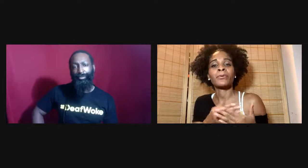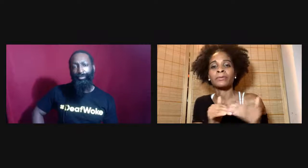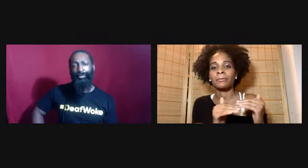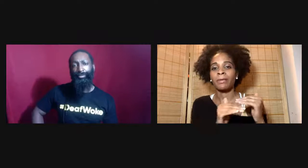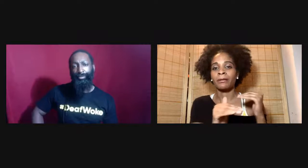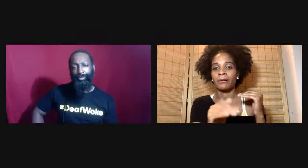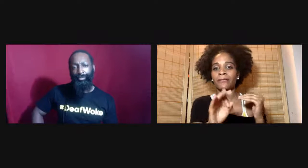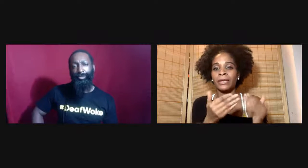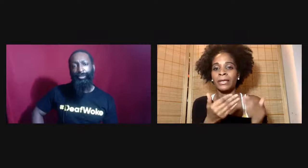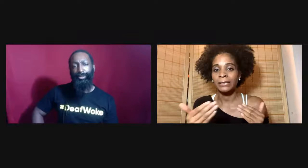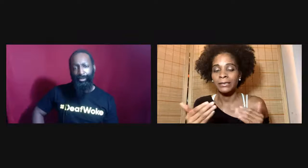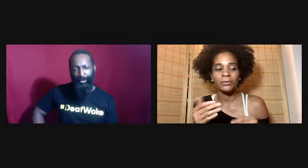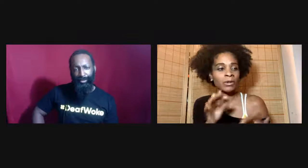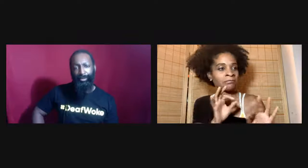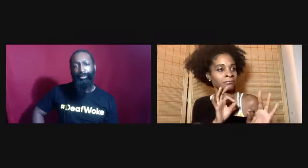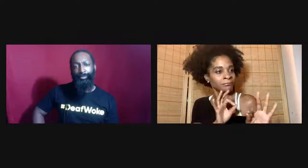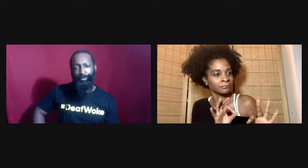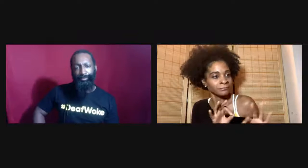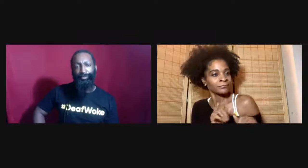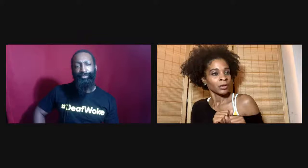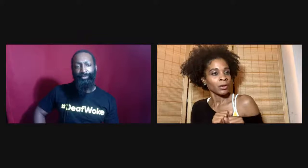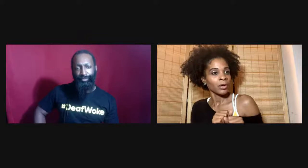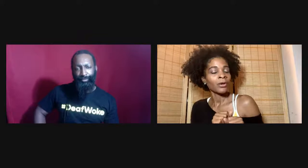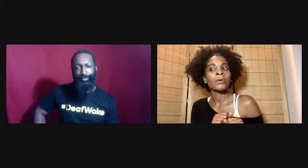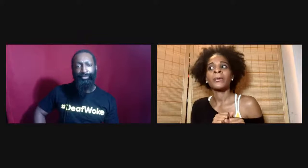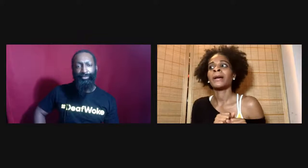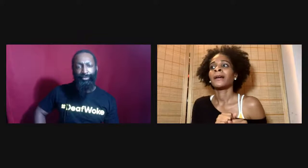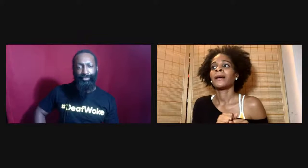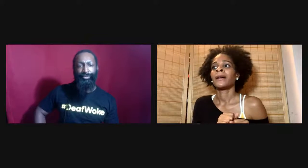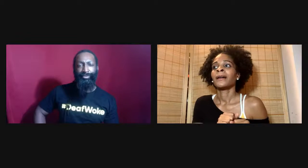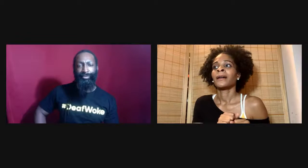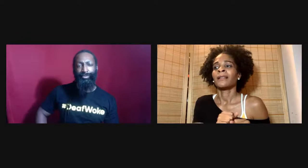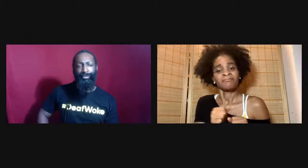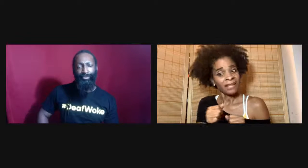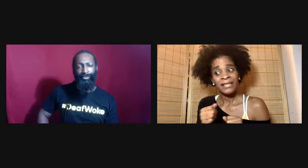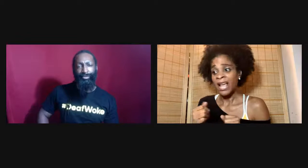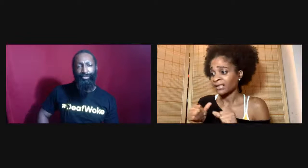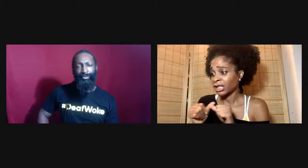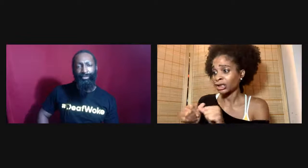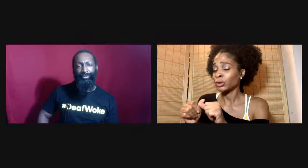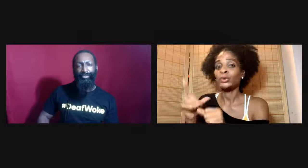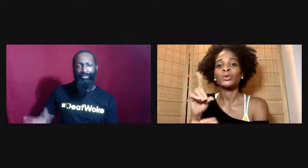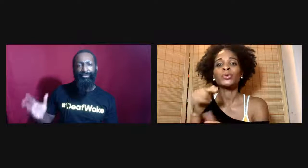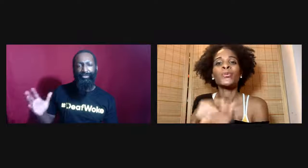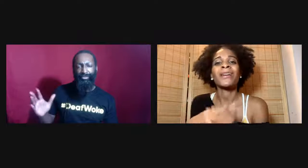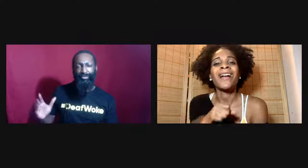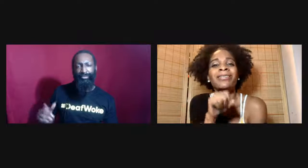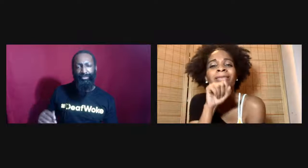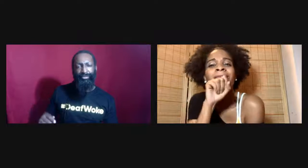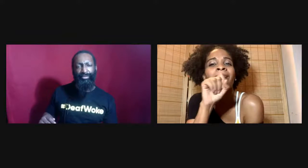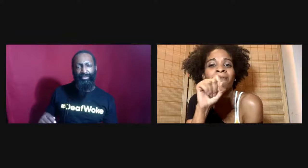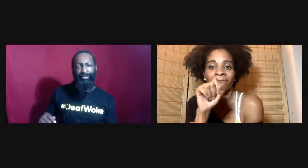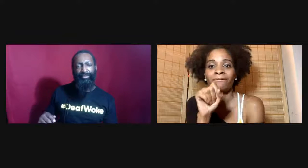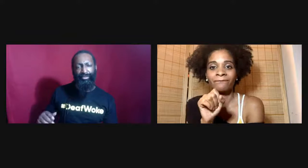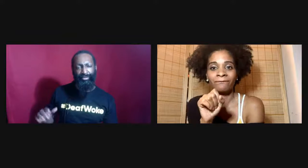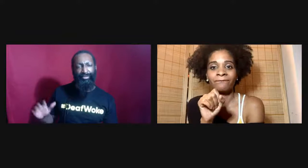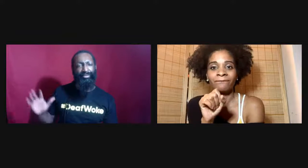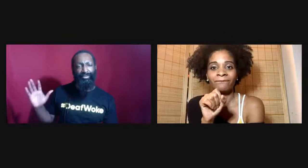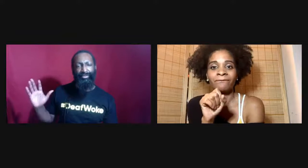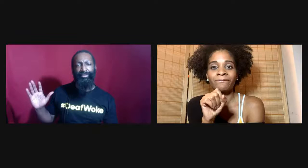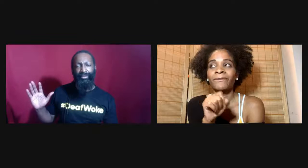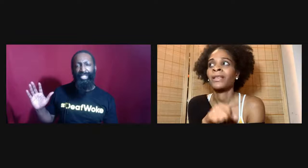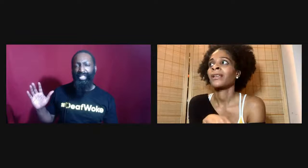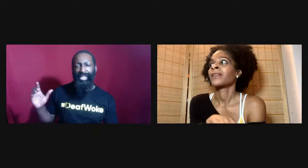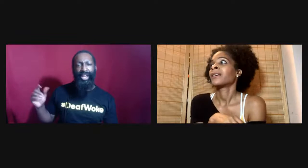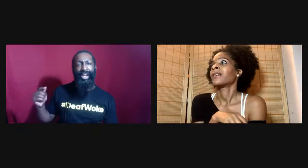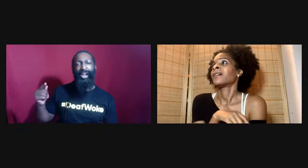my own schedule, my own path. I want to